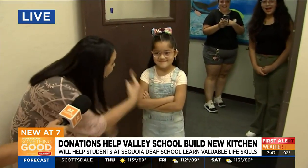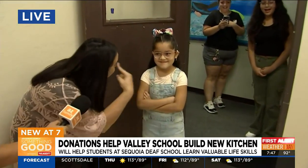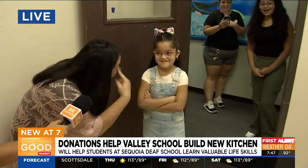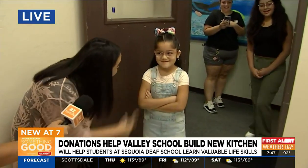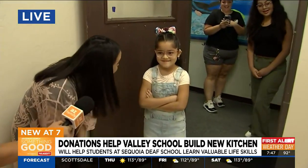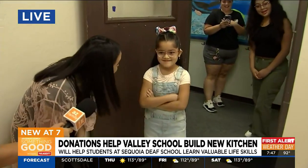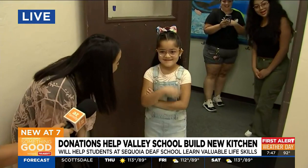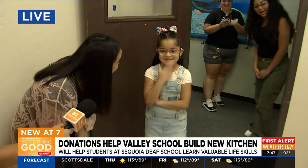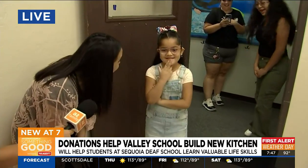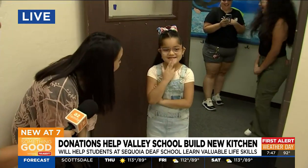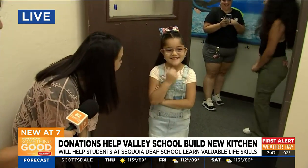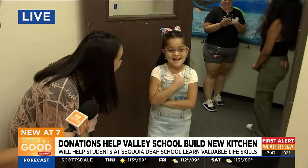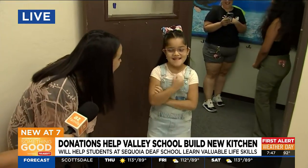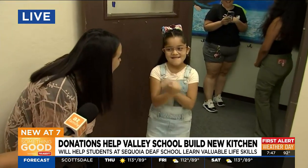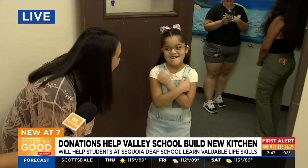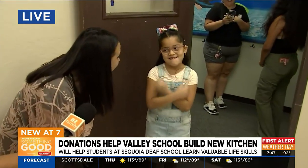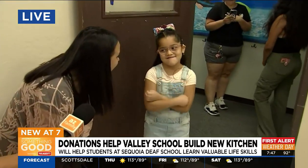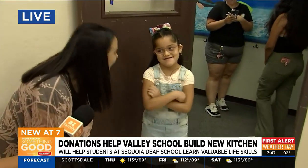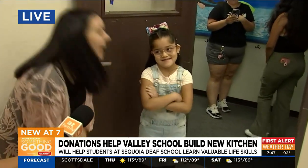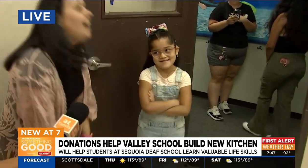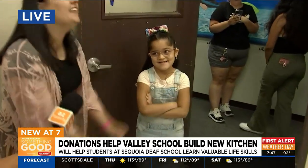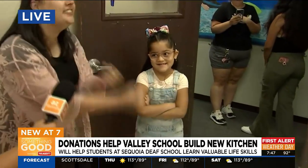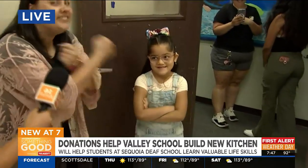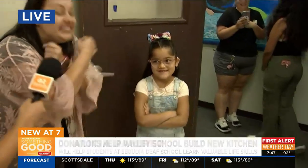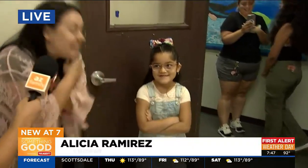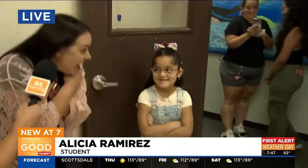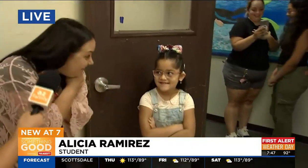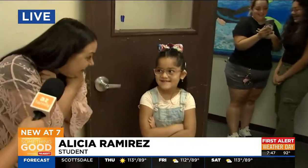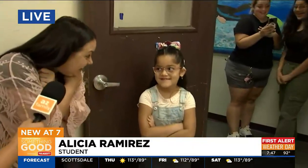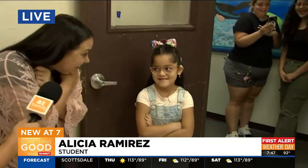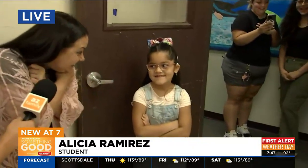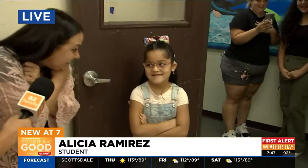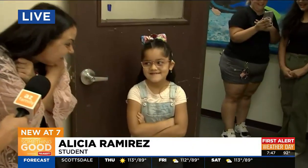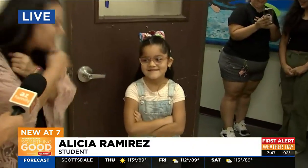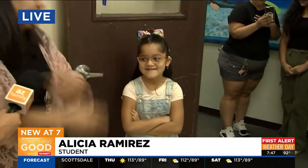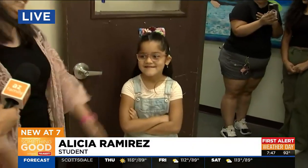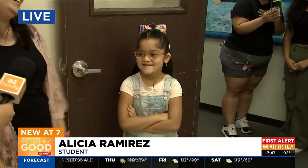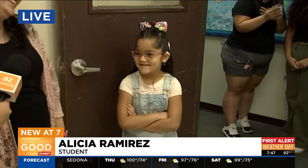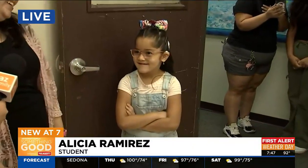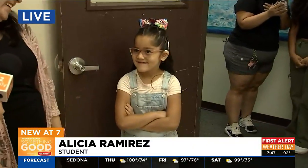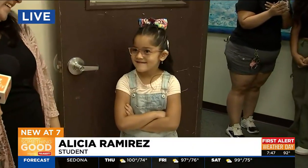What do you think? I love it. Oh, you love it?